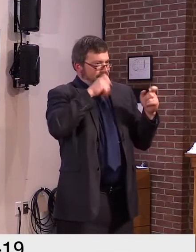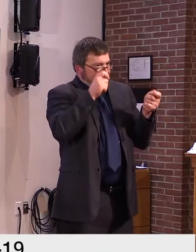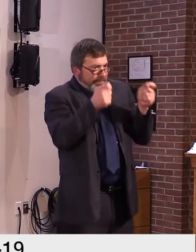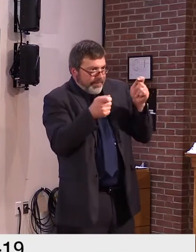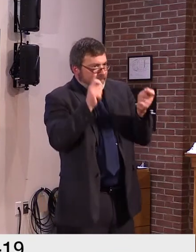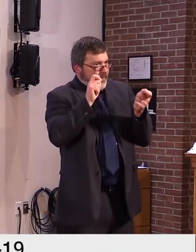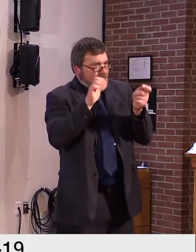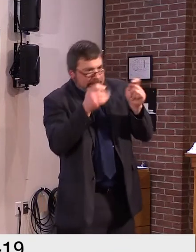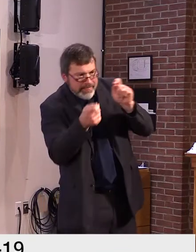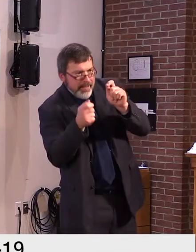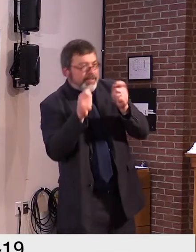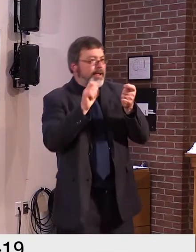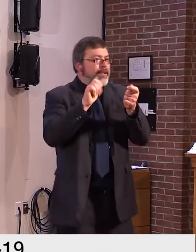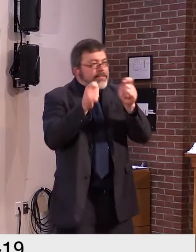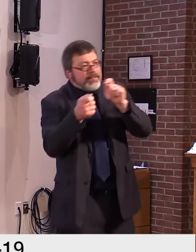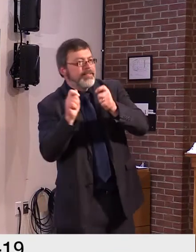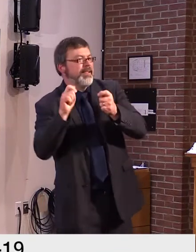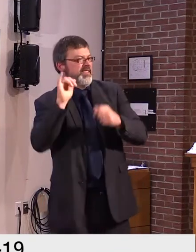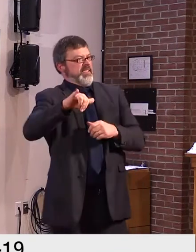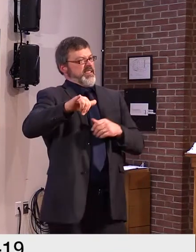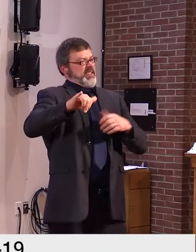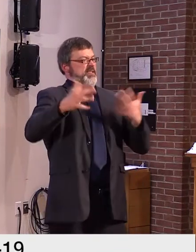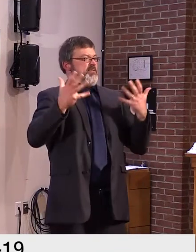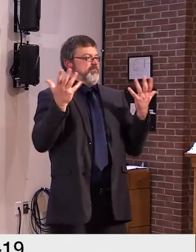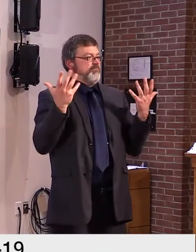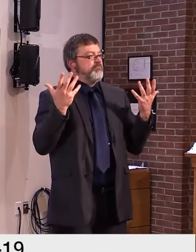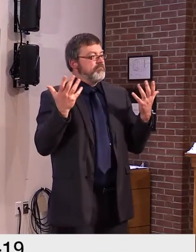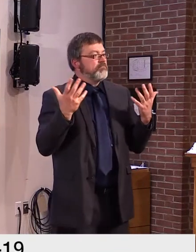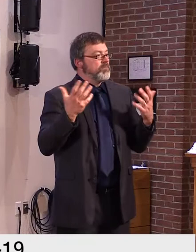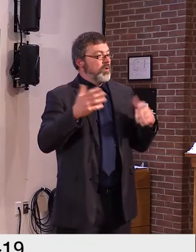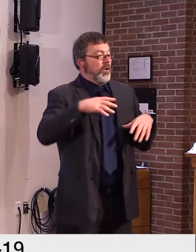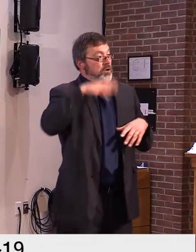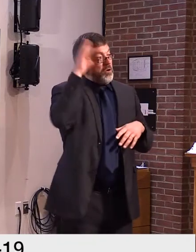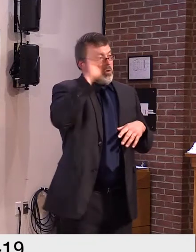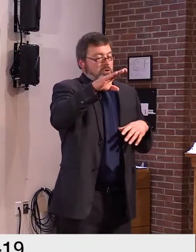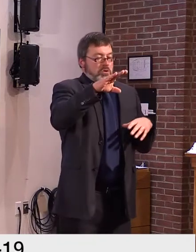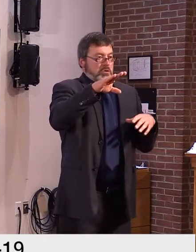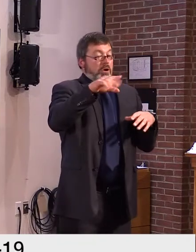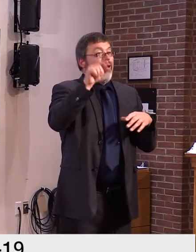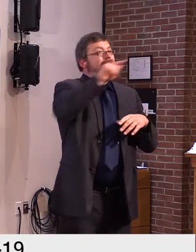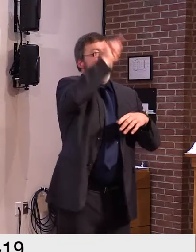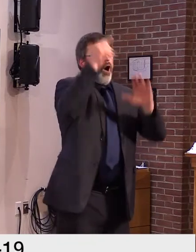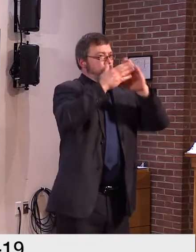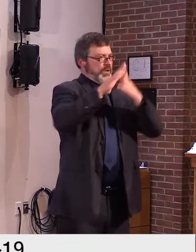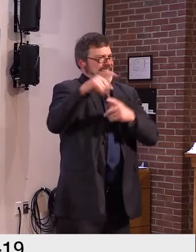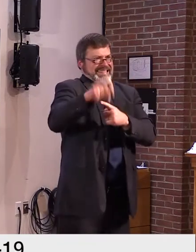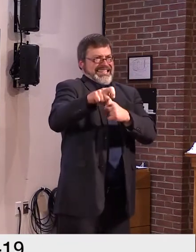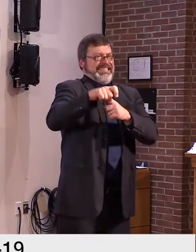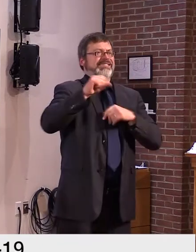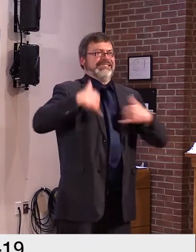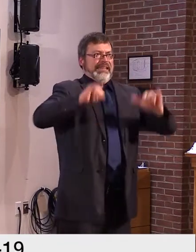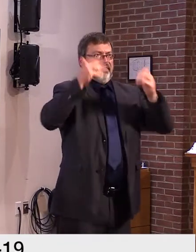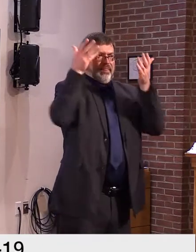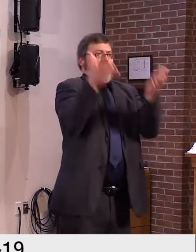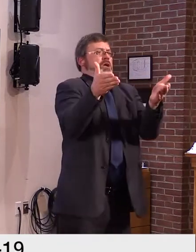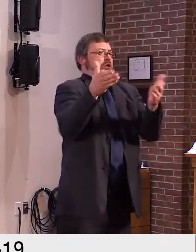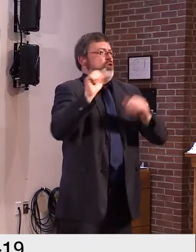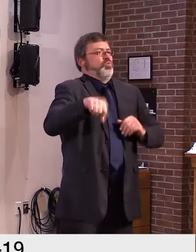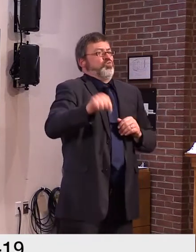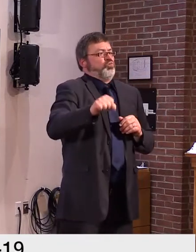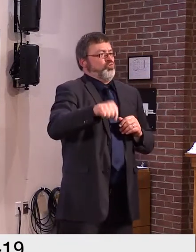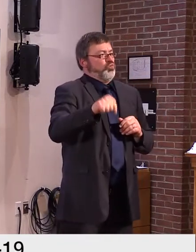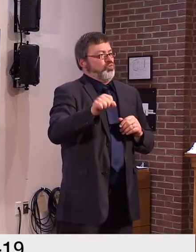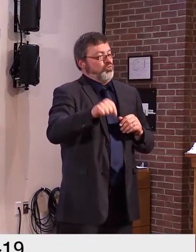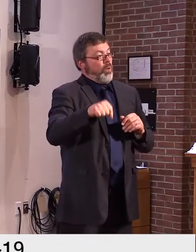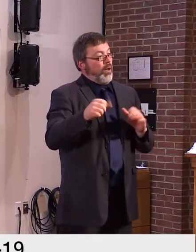there still is a need for these hubs, for maybe expanded after-school